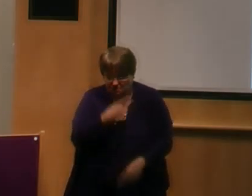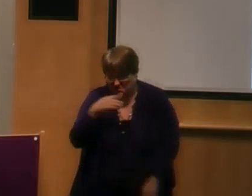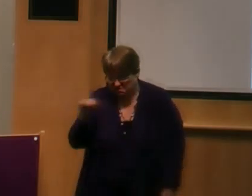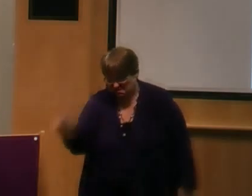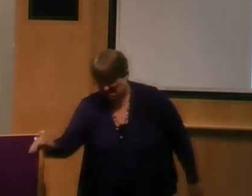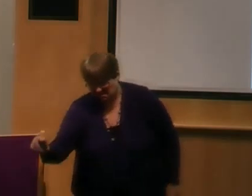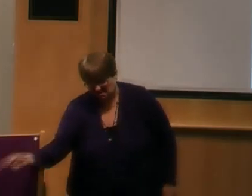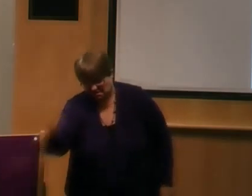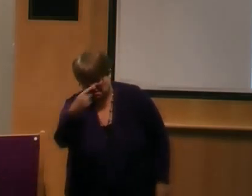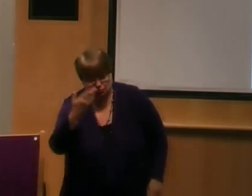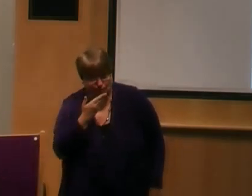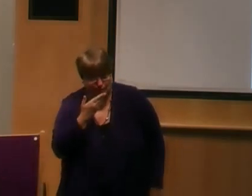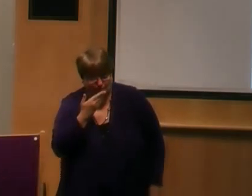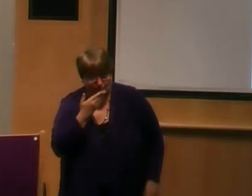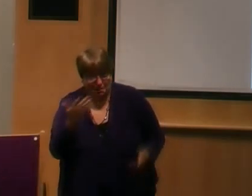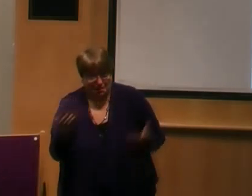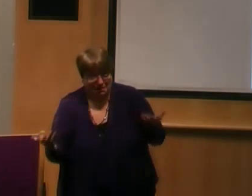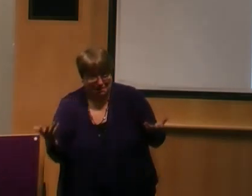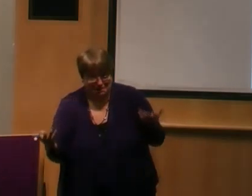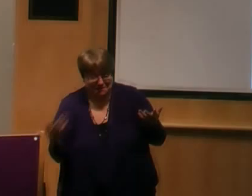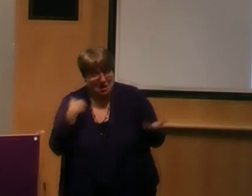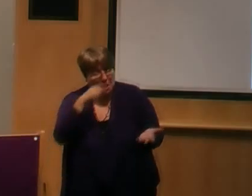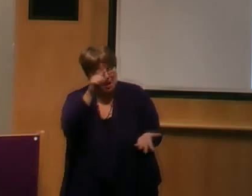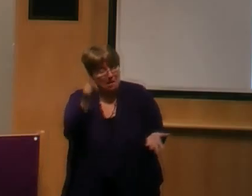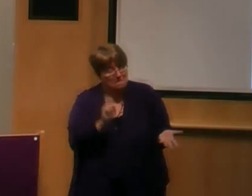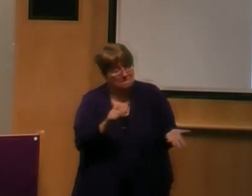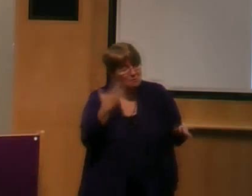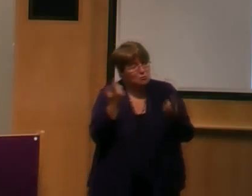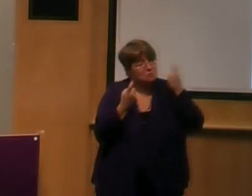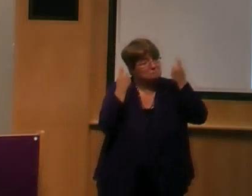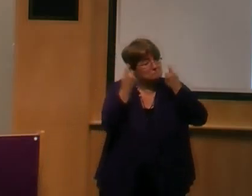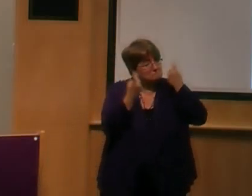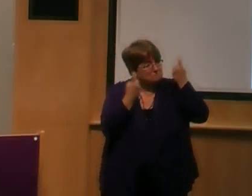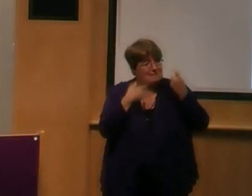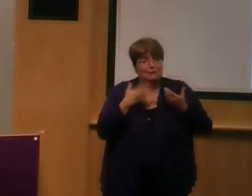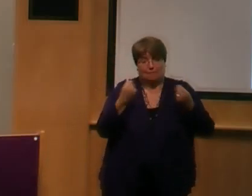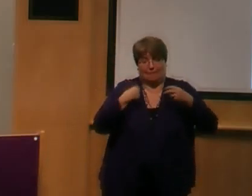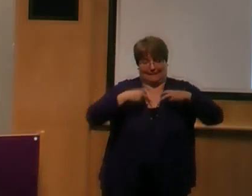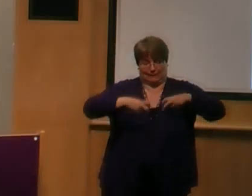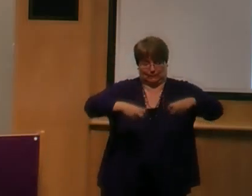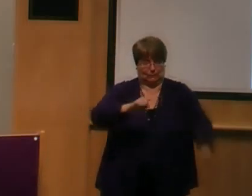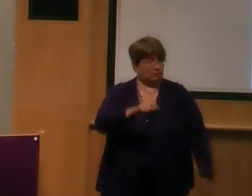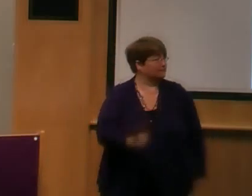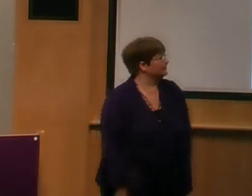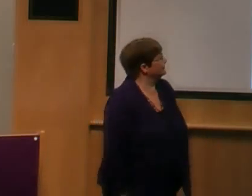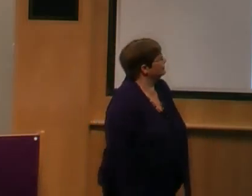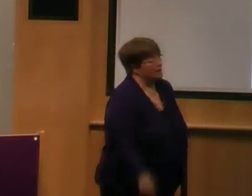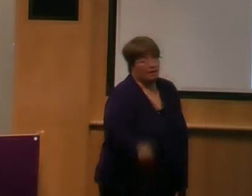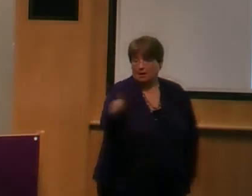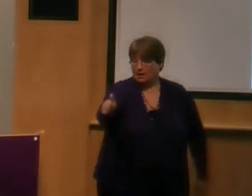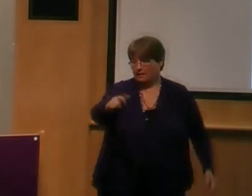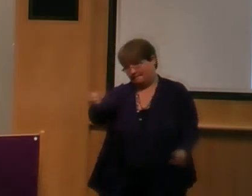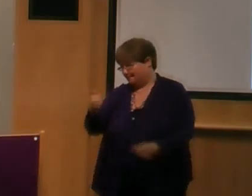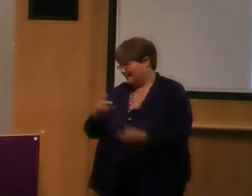go to the same? I think they would go to a very different thing. They would have to go to the community parents.